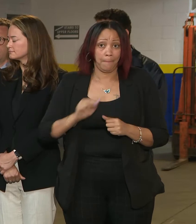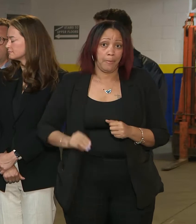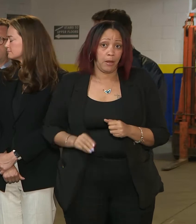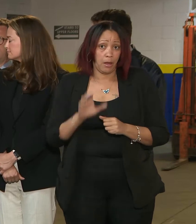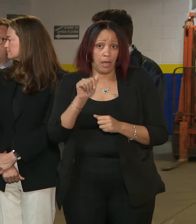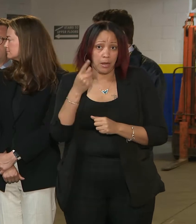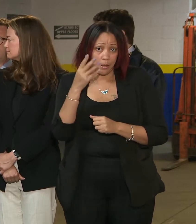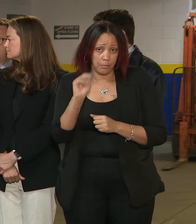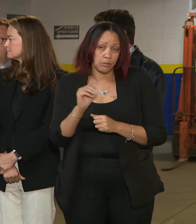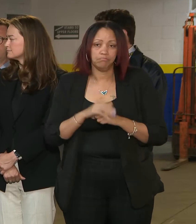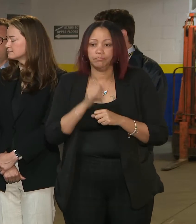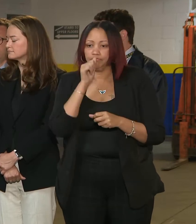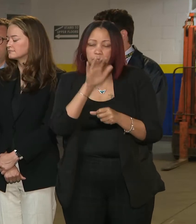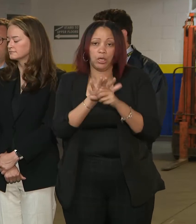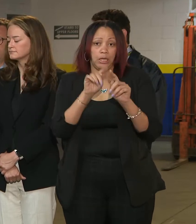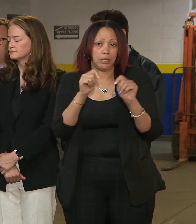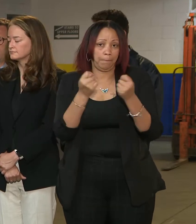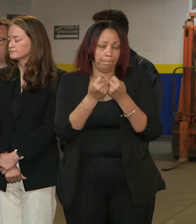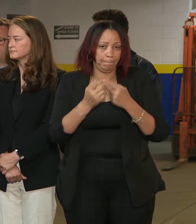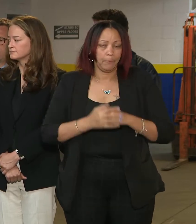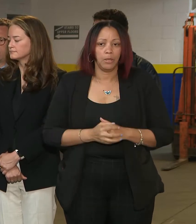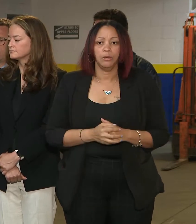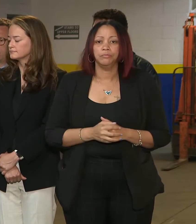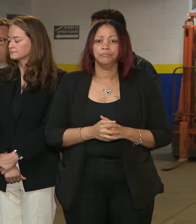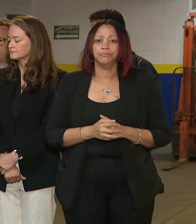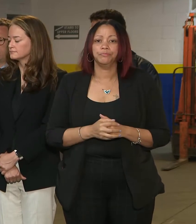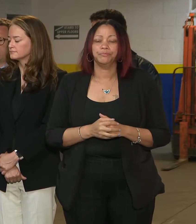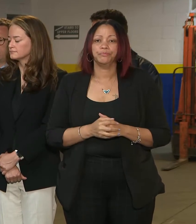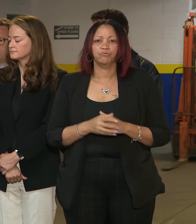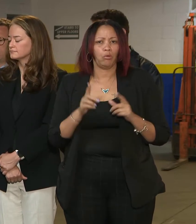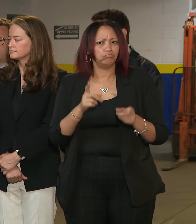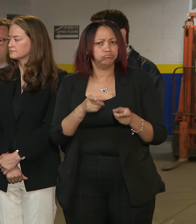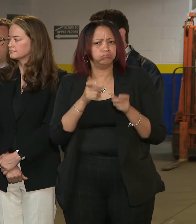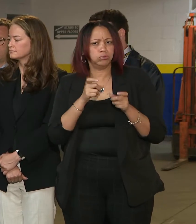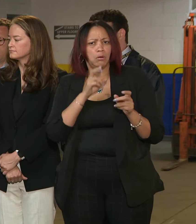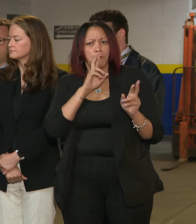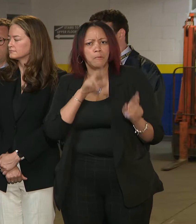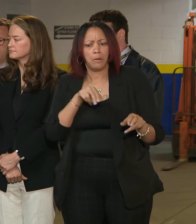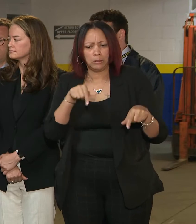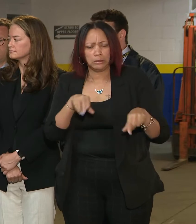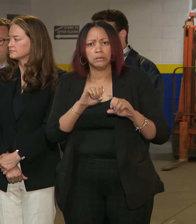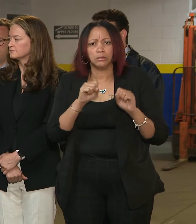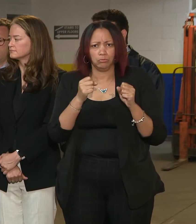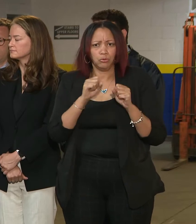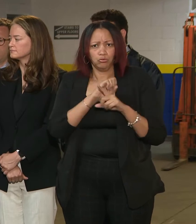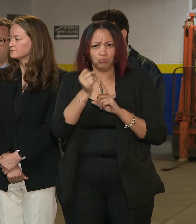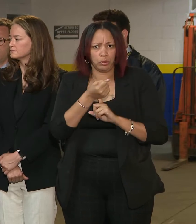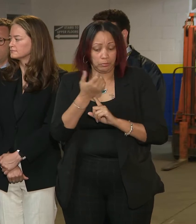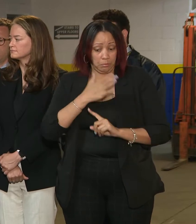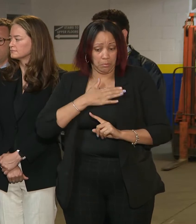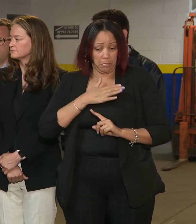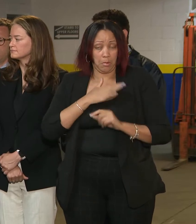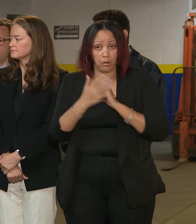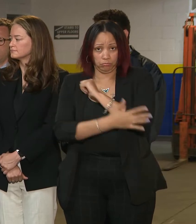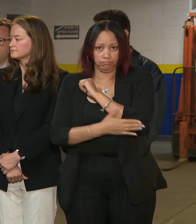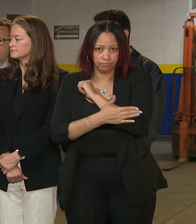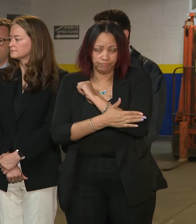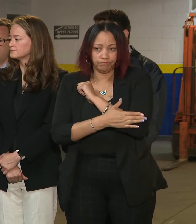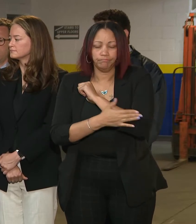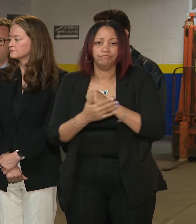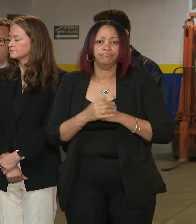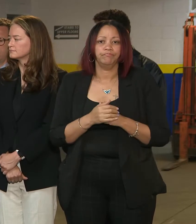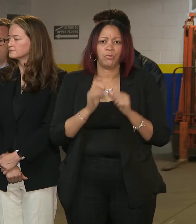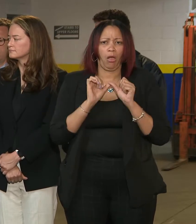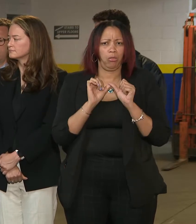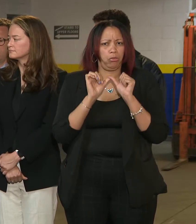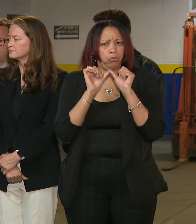his dedicated team, for immediate response to the situation in my country, for